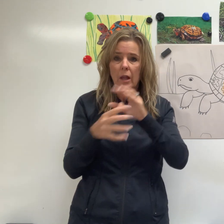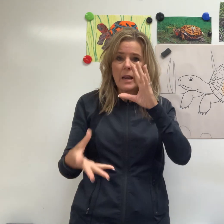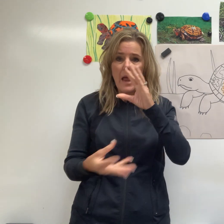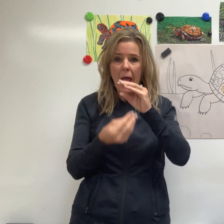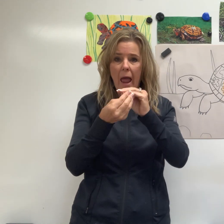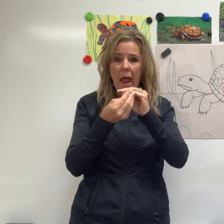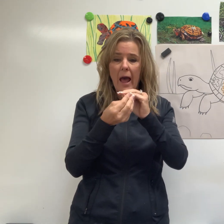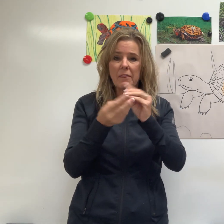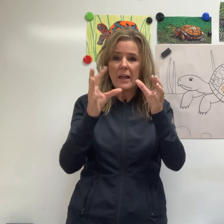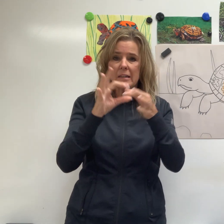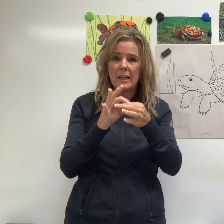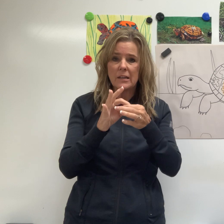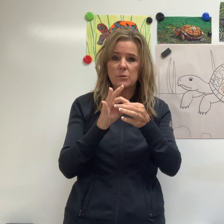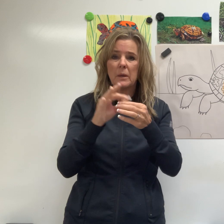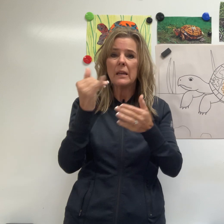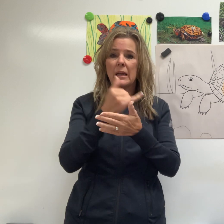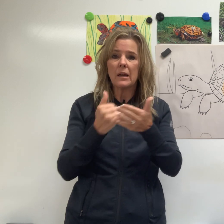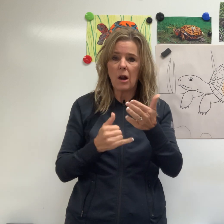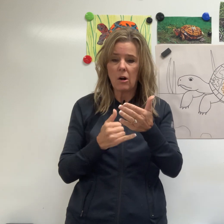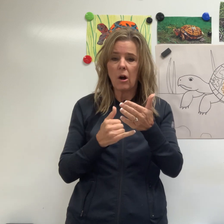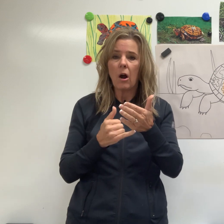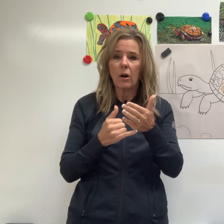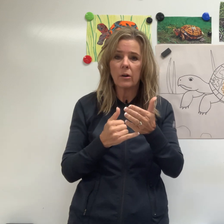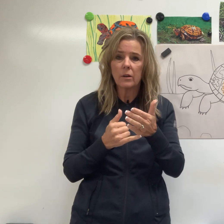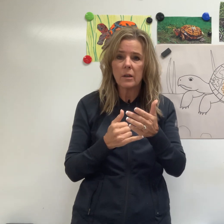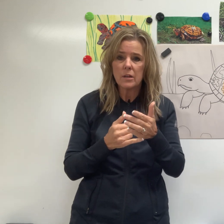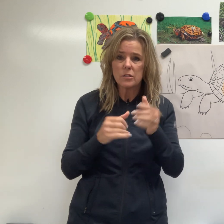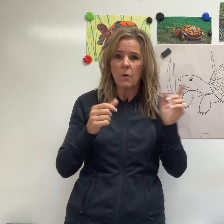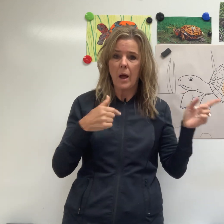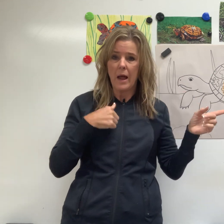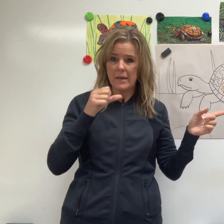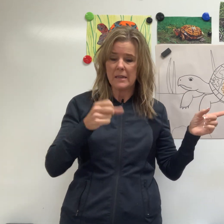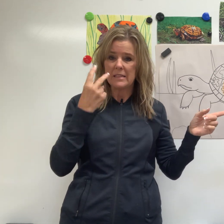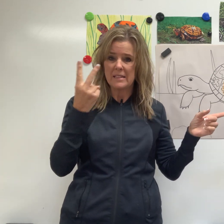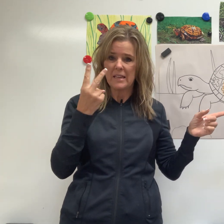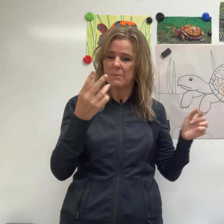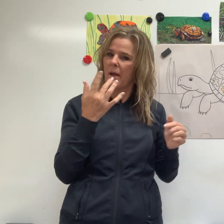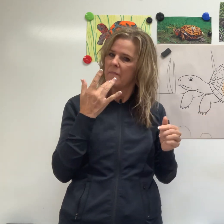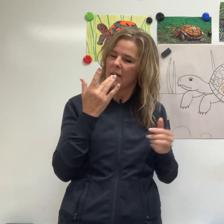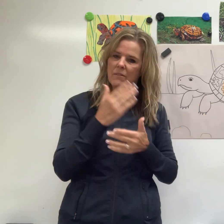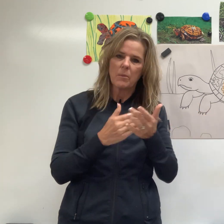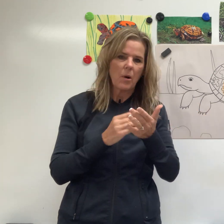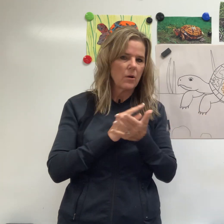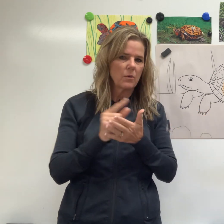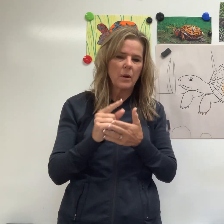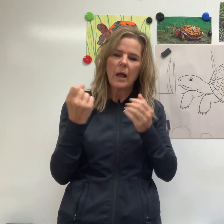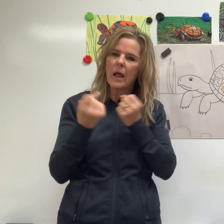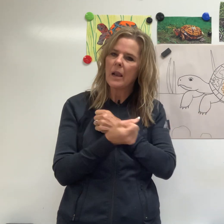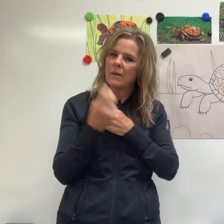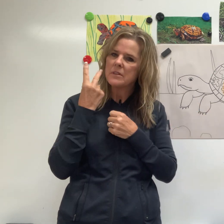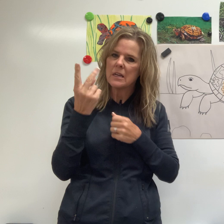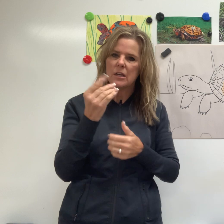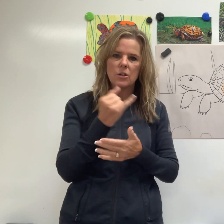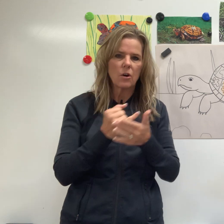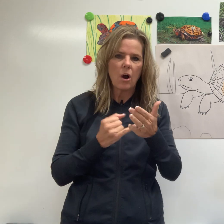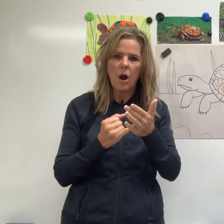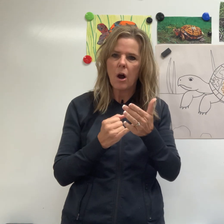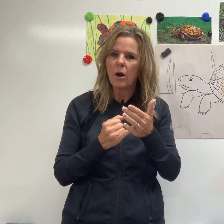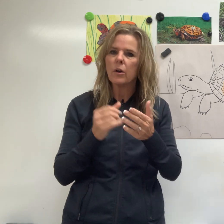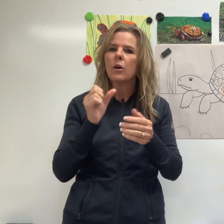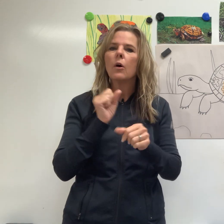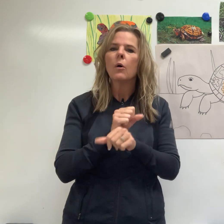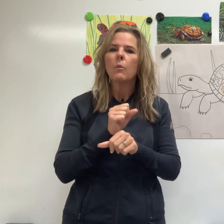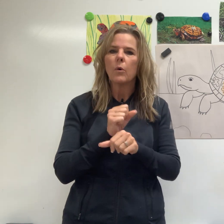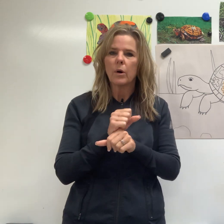that attachment in our art folder, okay, so I can see it. And it's my favorite part of the week. I love seeing your artwork, my artist